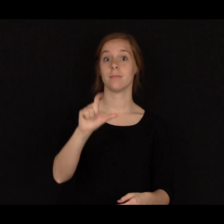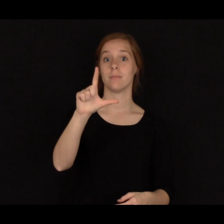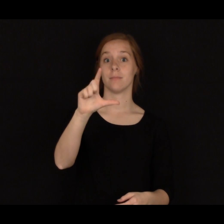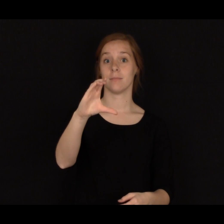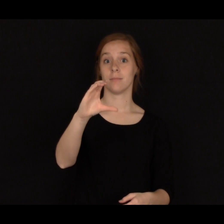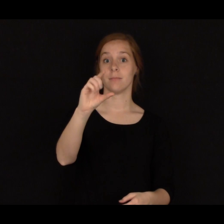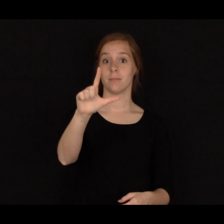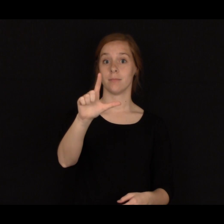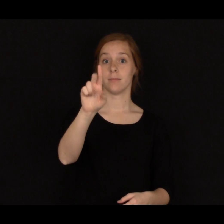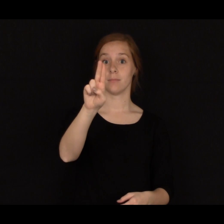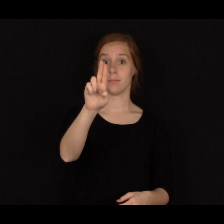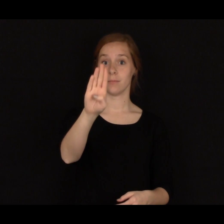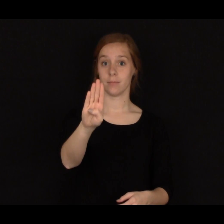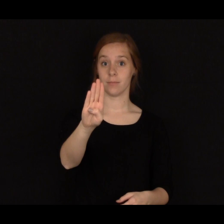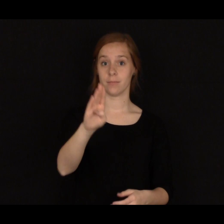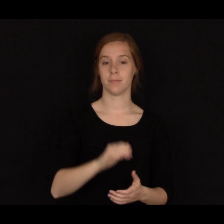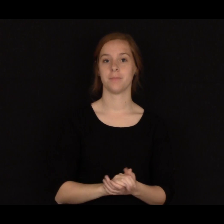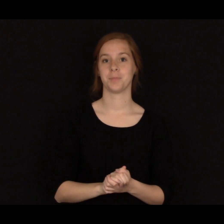ASL club.